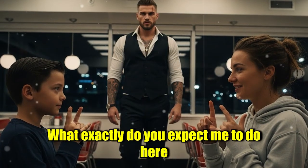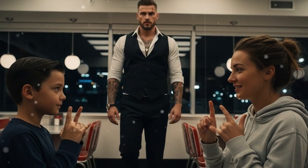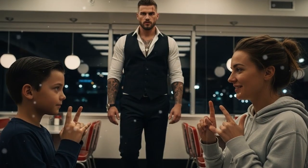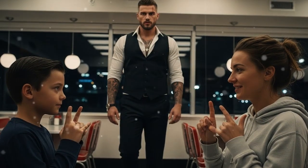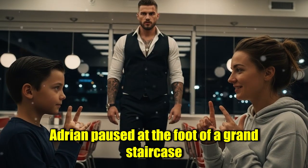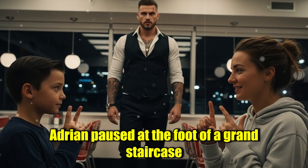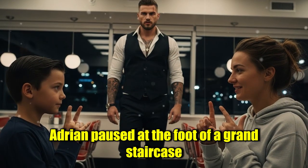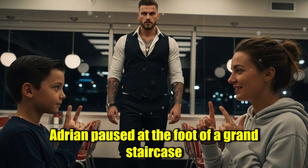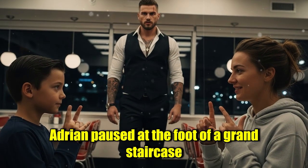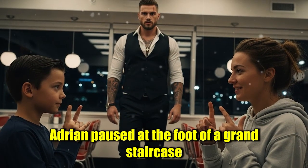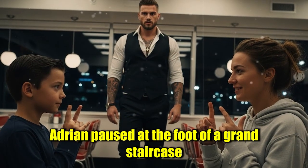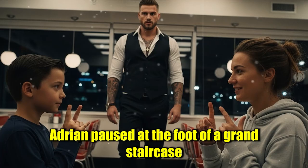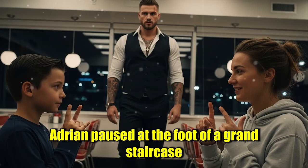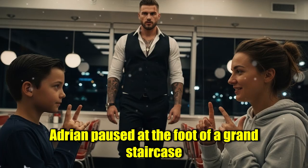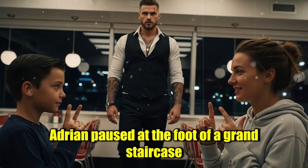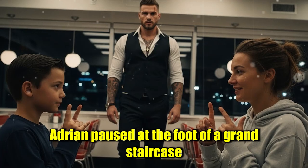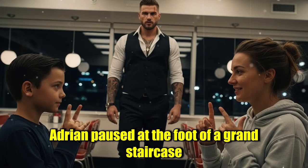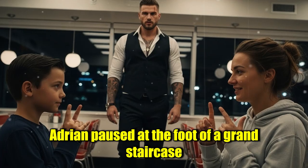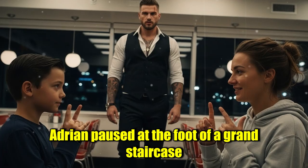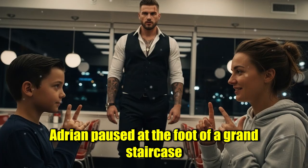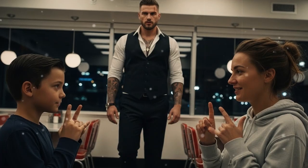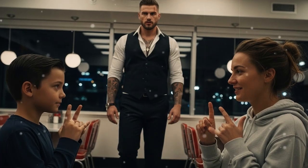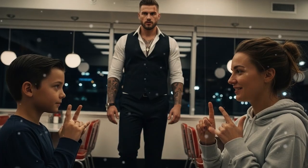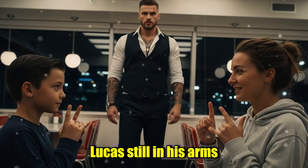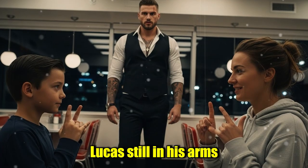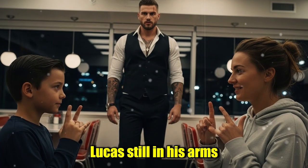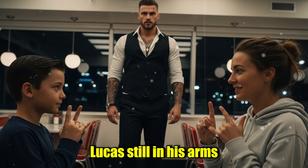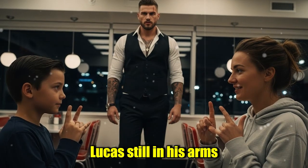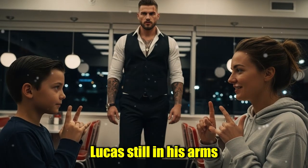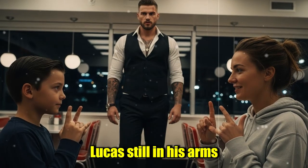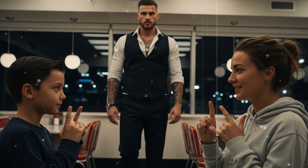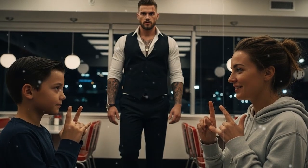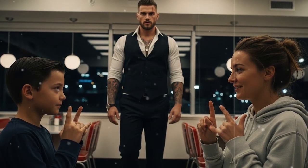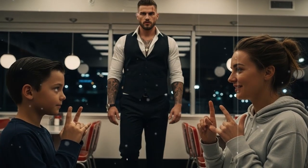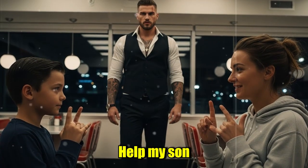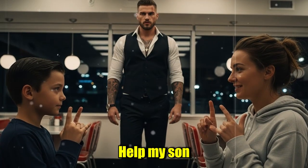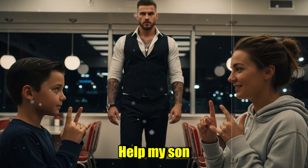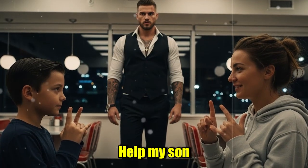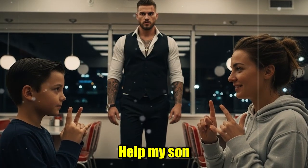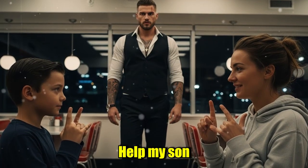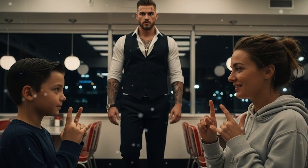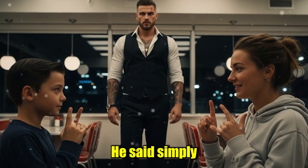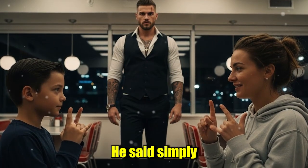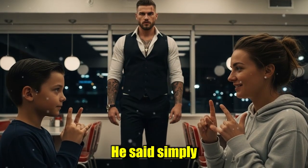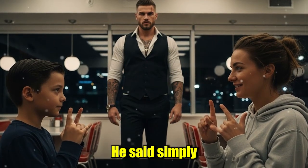here? Adrian paused at the foot of a grand staircase, Luca still in his arms. Help my son, he said